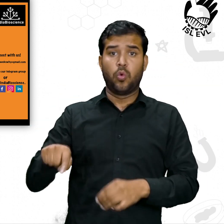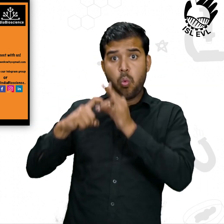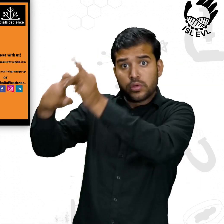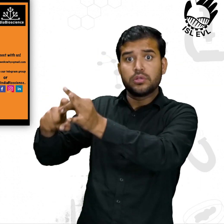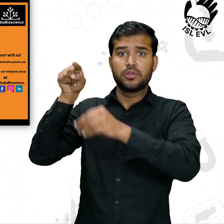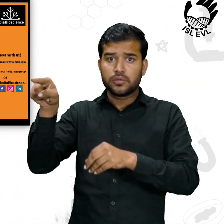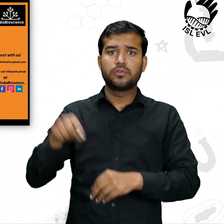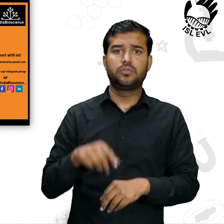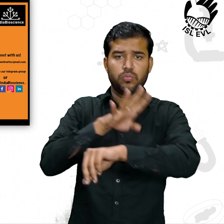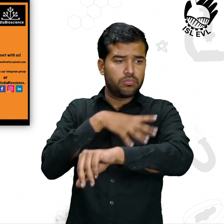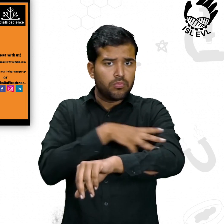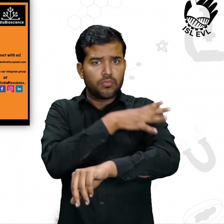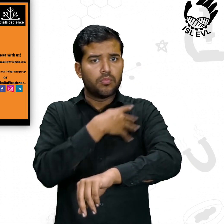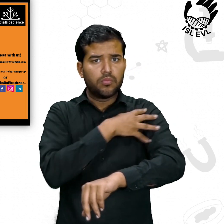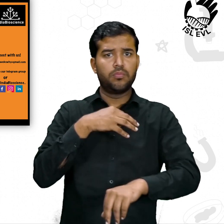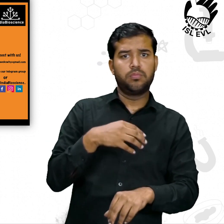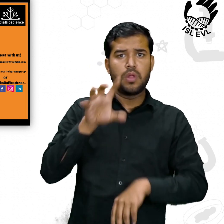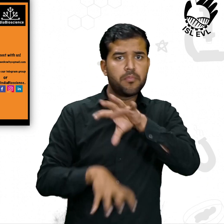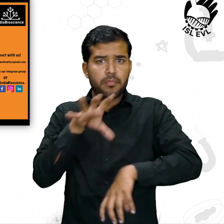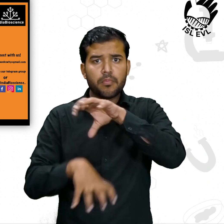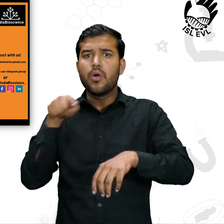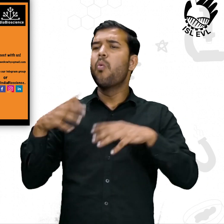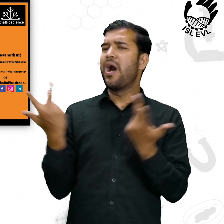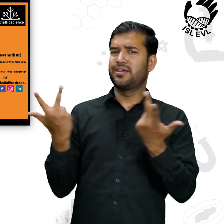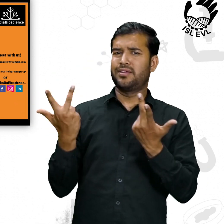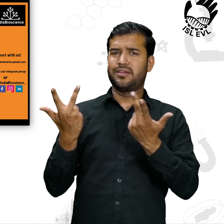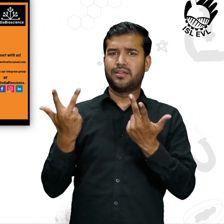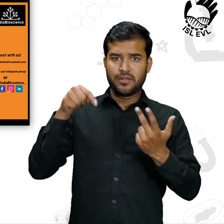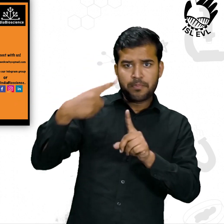stripes? Or what is the role that stripes play on a tiger's body?